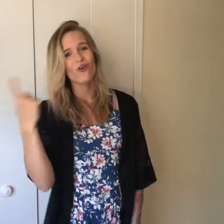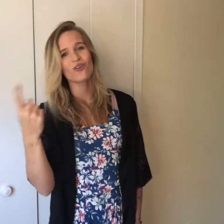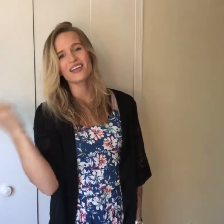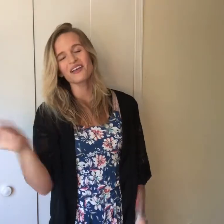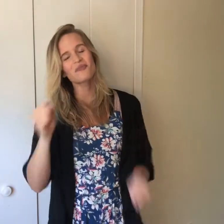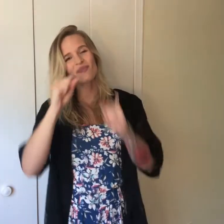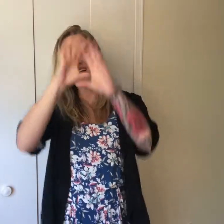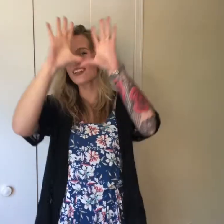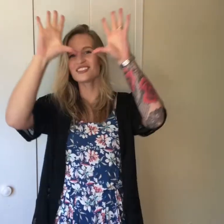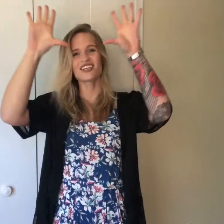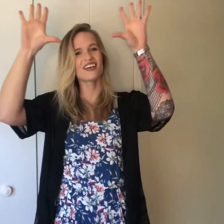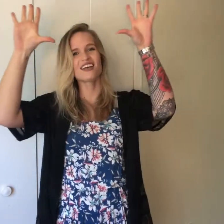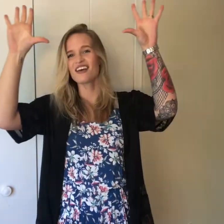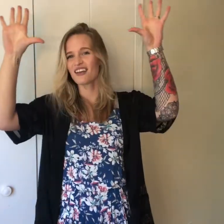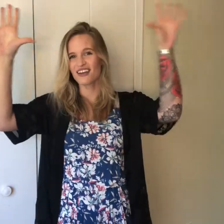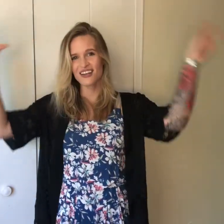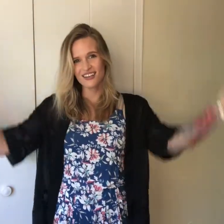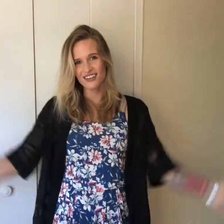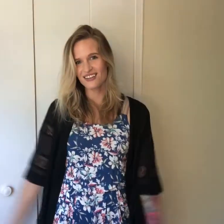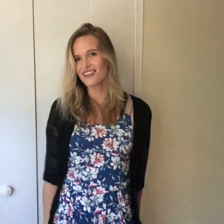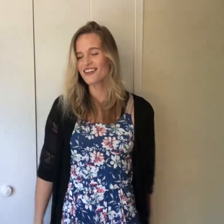only imagine.